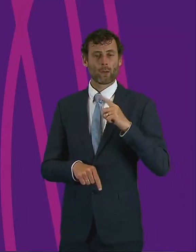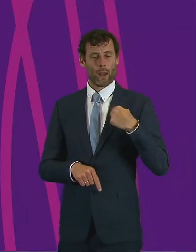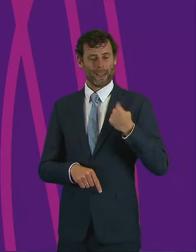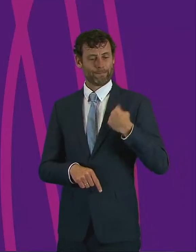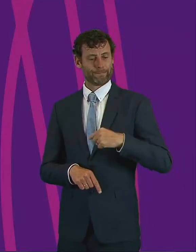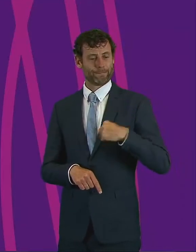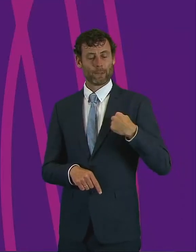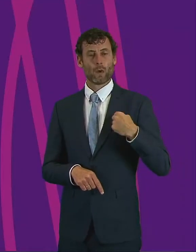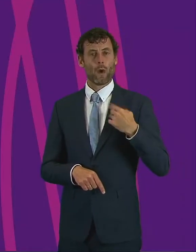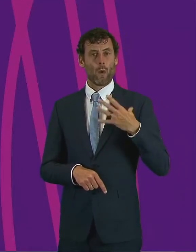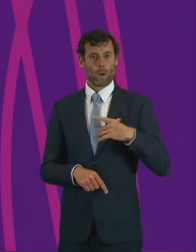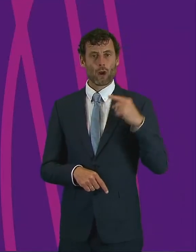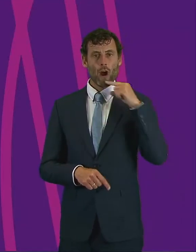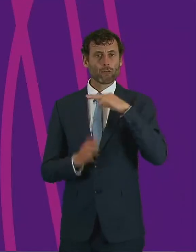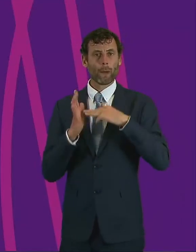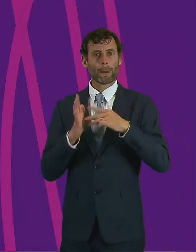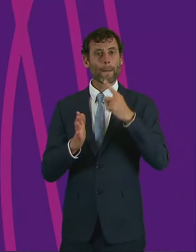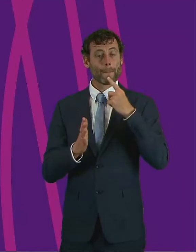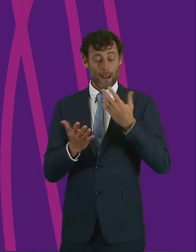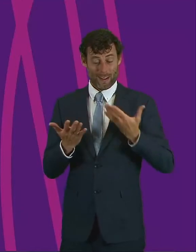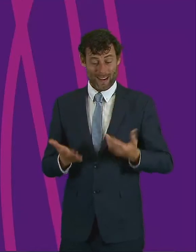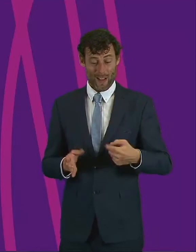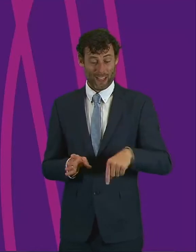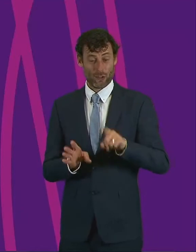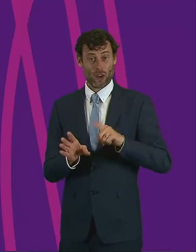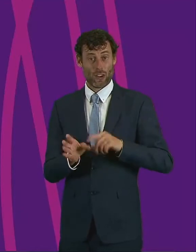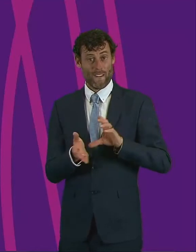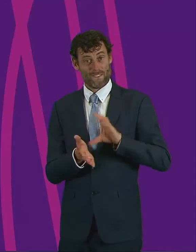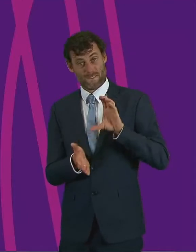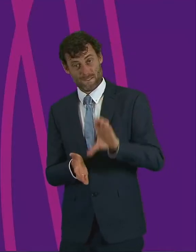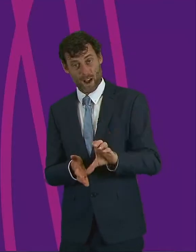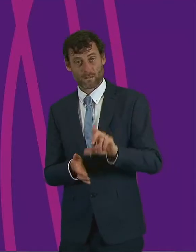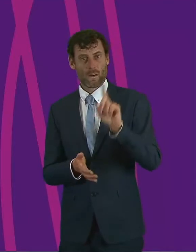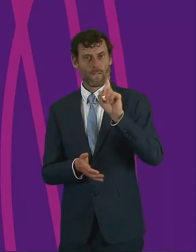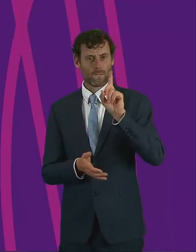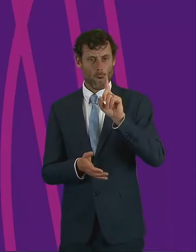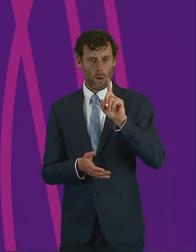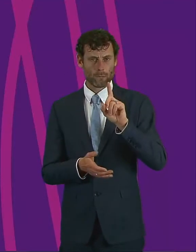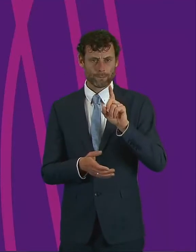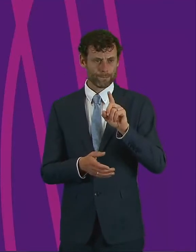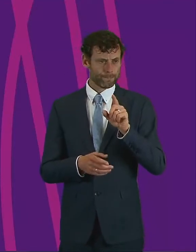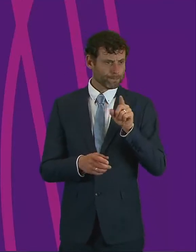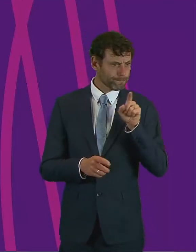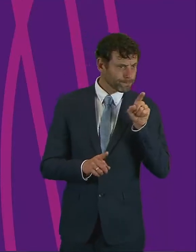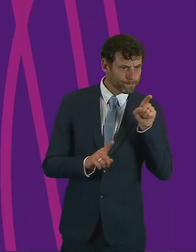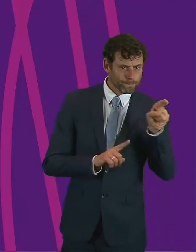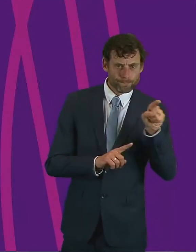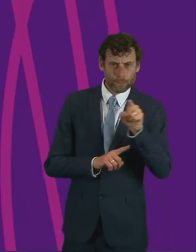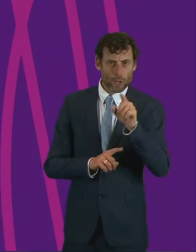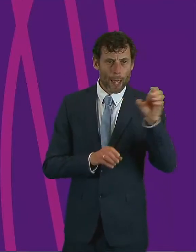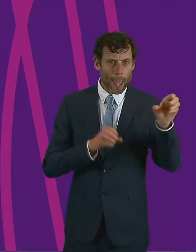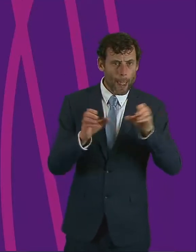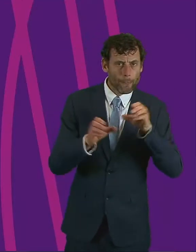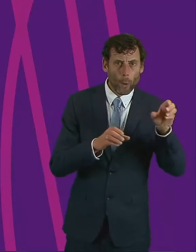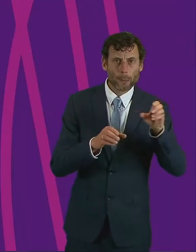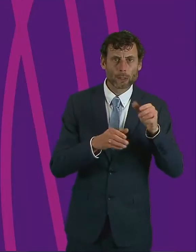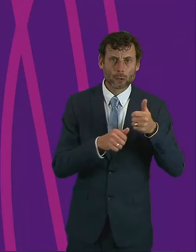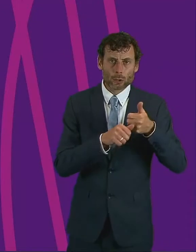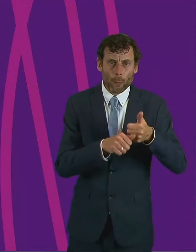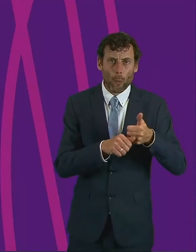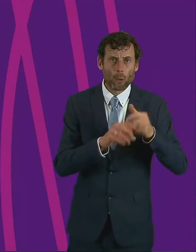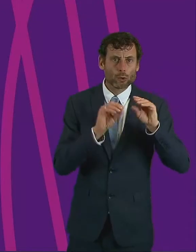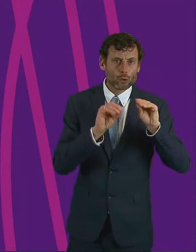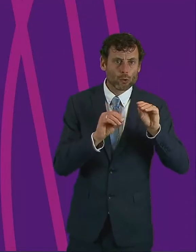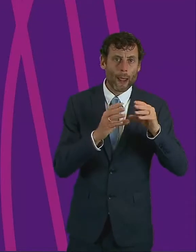additional £100 million available this year for targeted employment support and training to help keep people in work or help